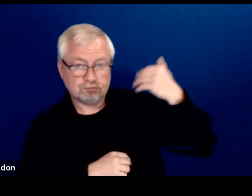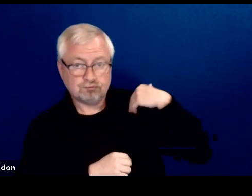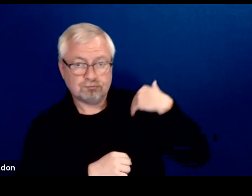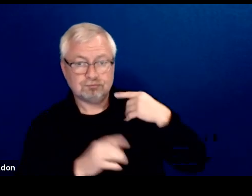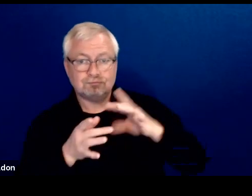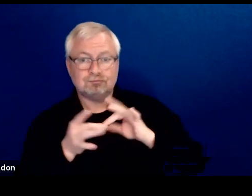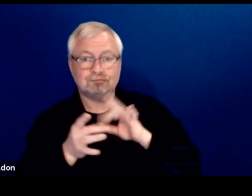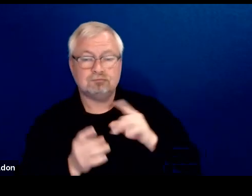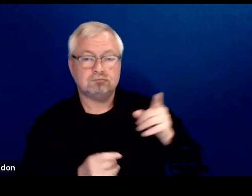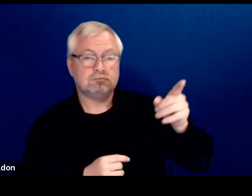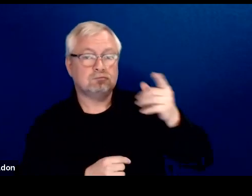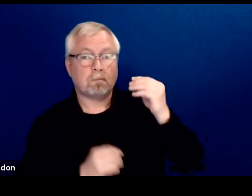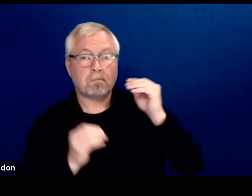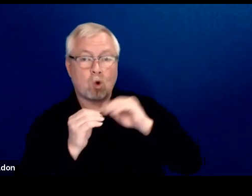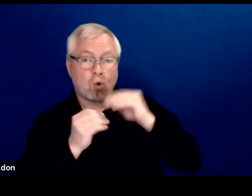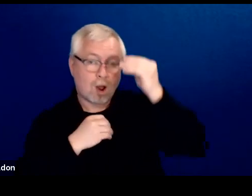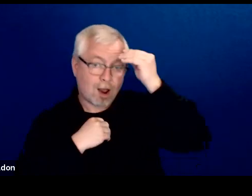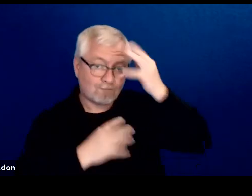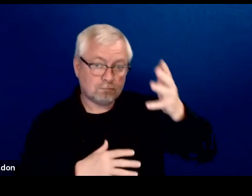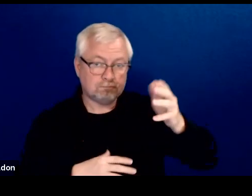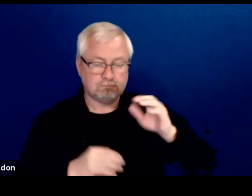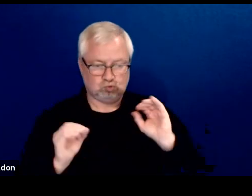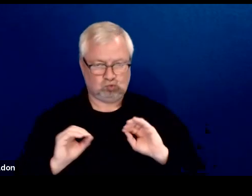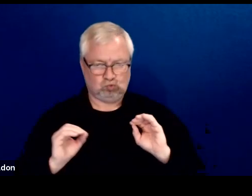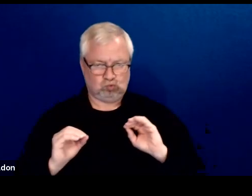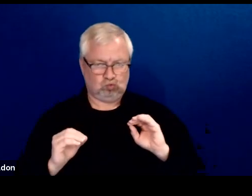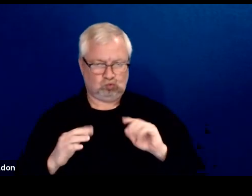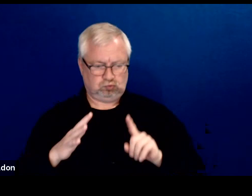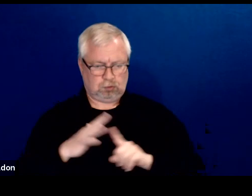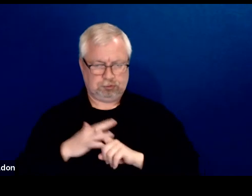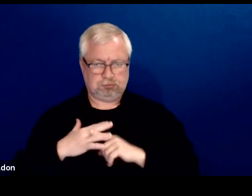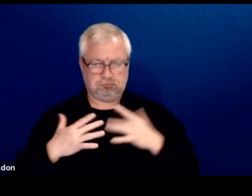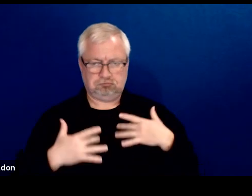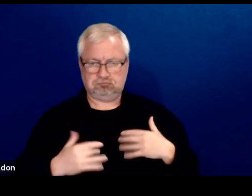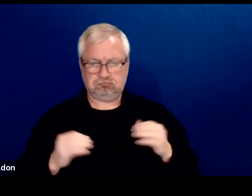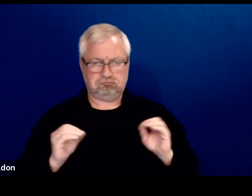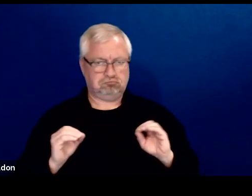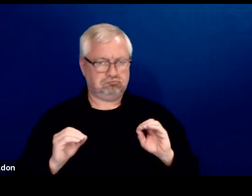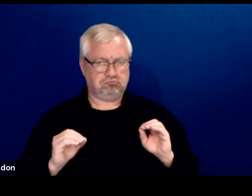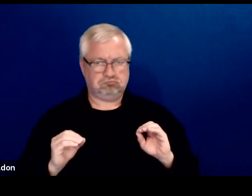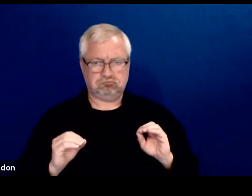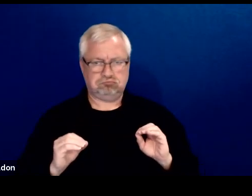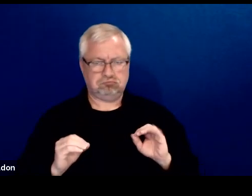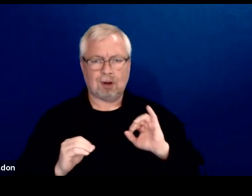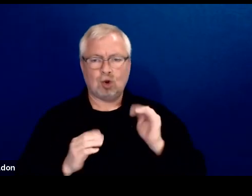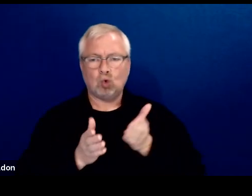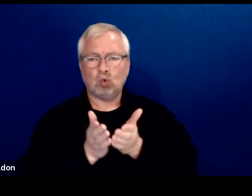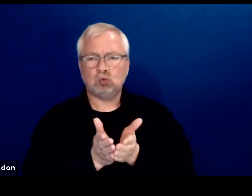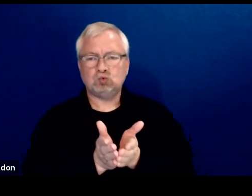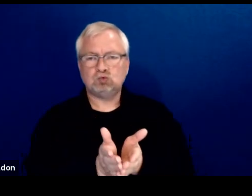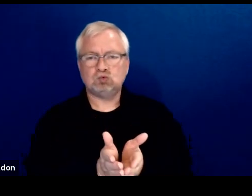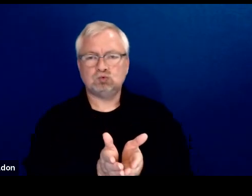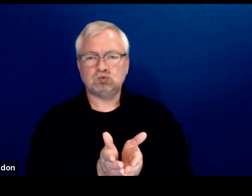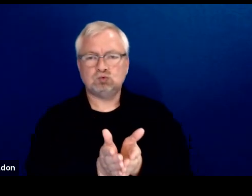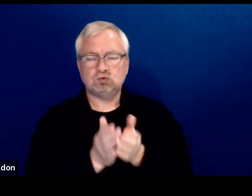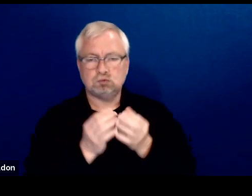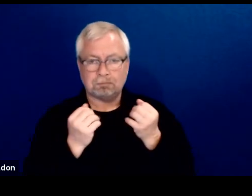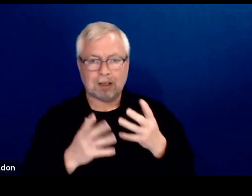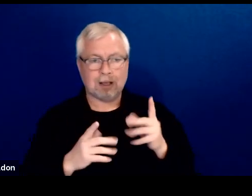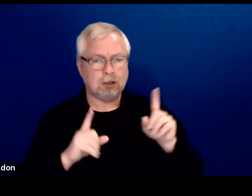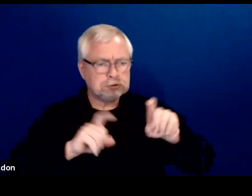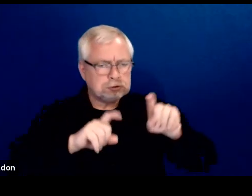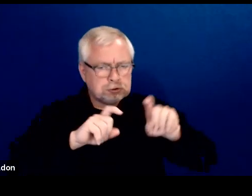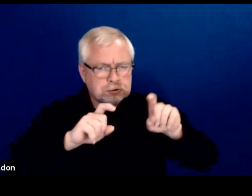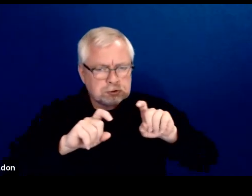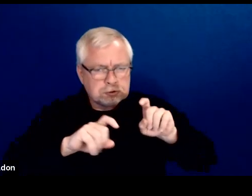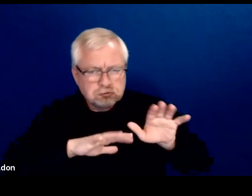transmission with some of the cruise ships. They were doing multiple rounds of testing, found that people were asymptomatic,